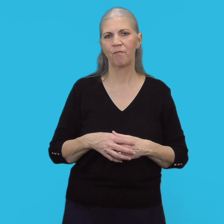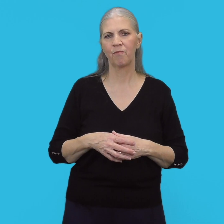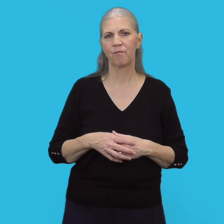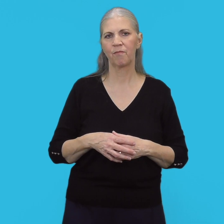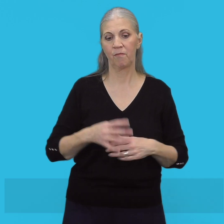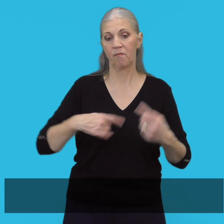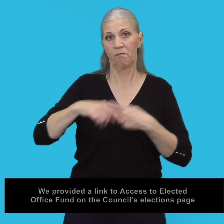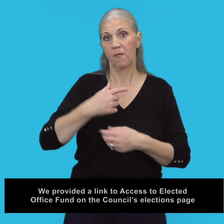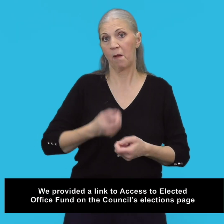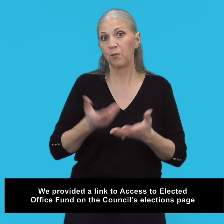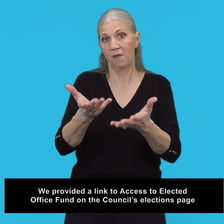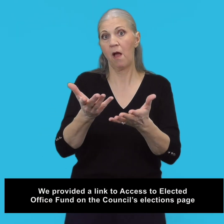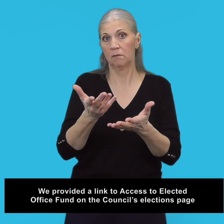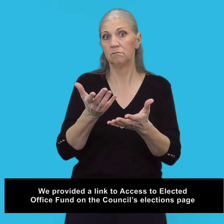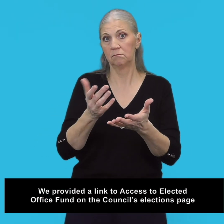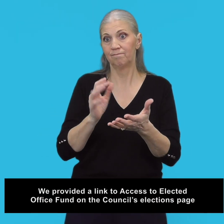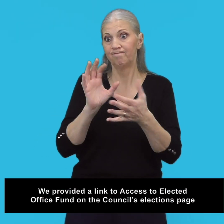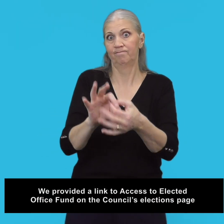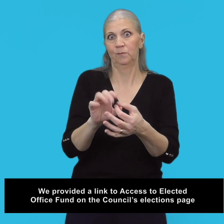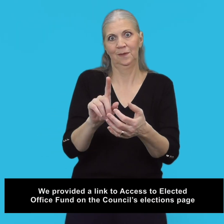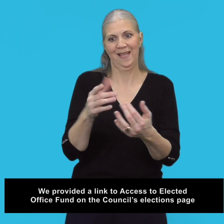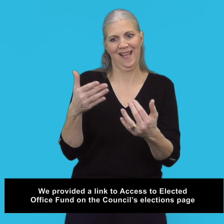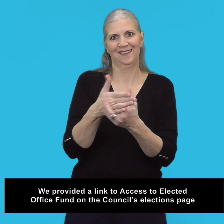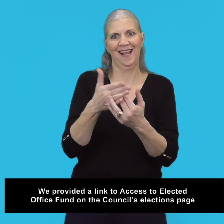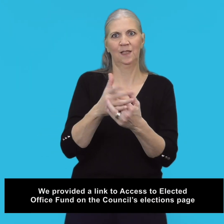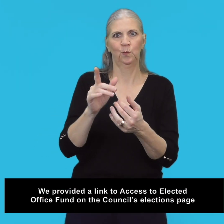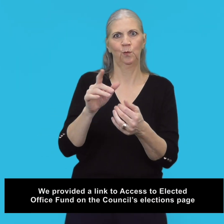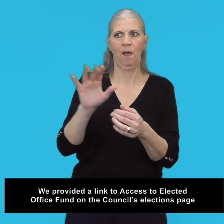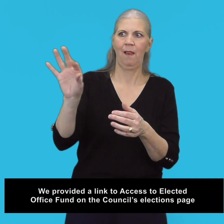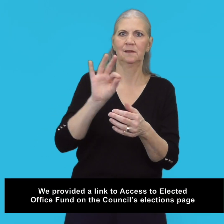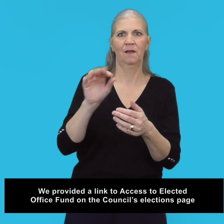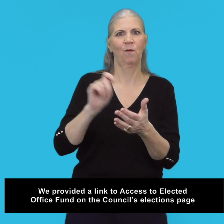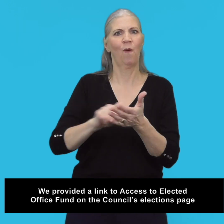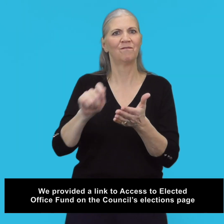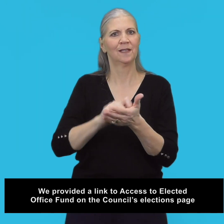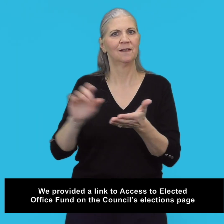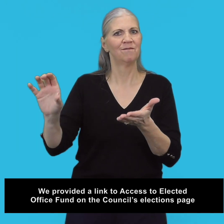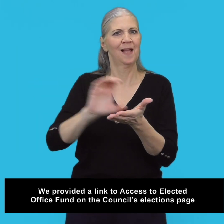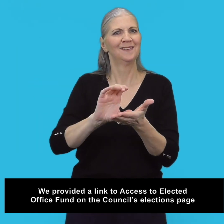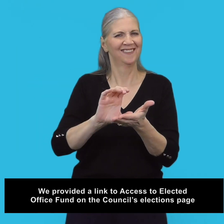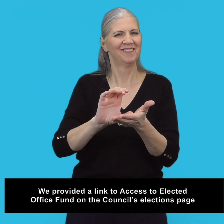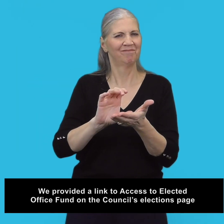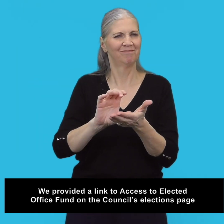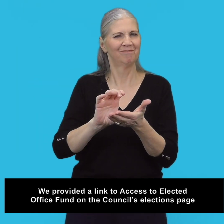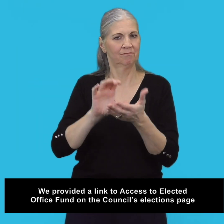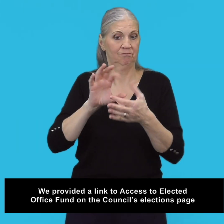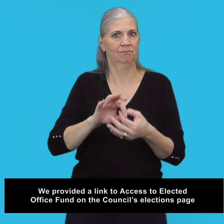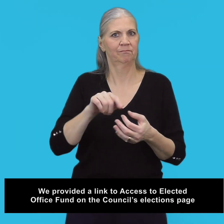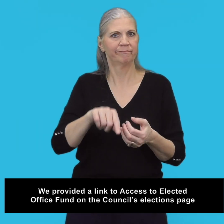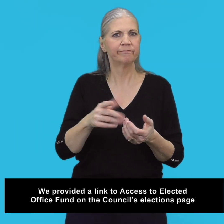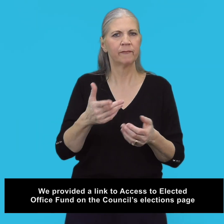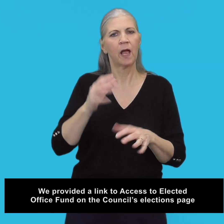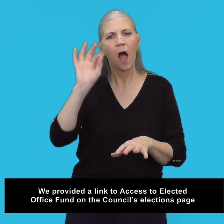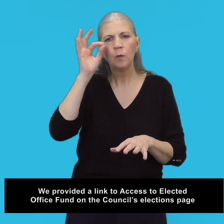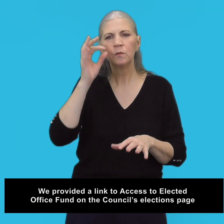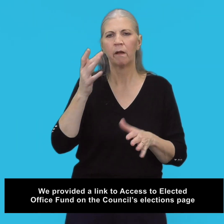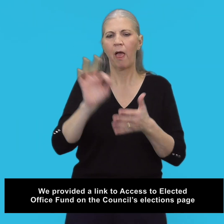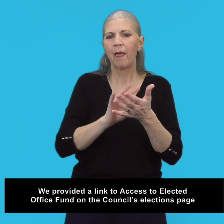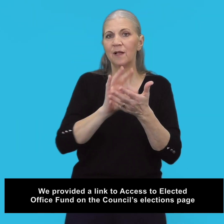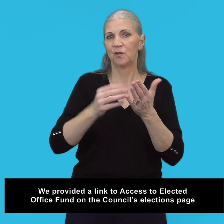We provided a link to access to elected office fund on the Council's election page on the